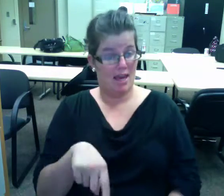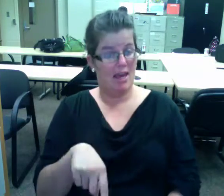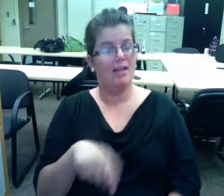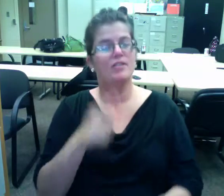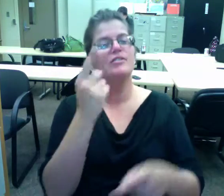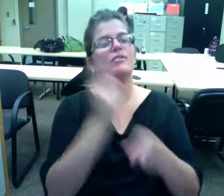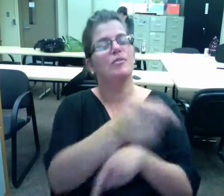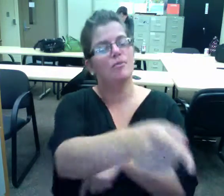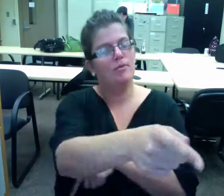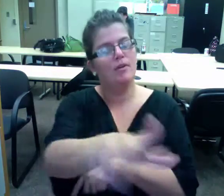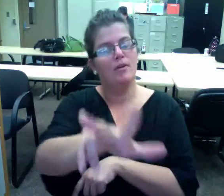320 square feet.